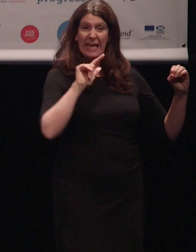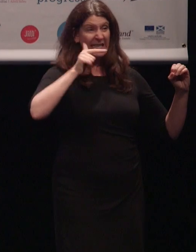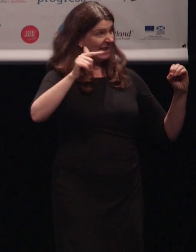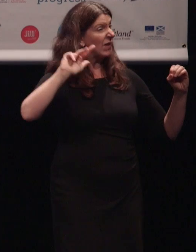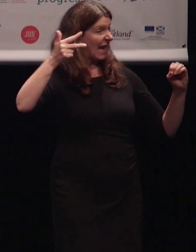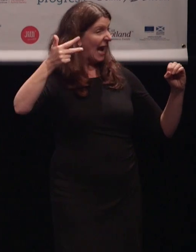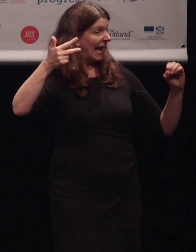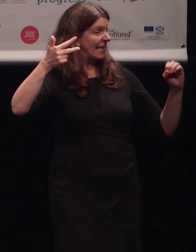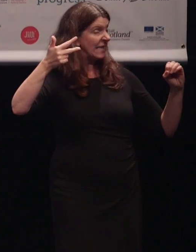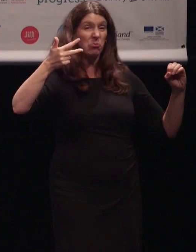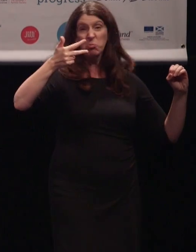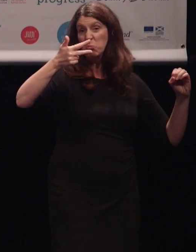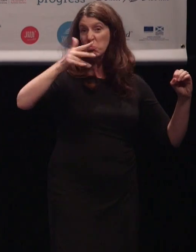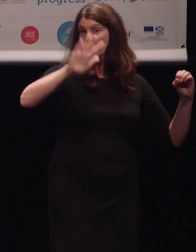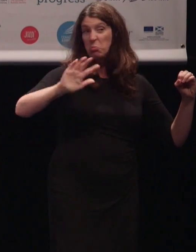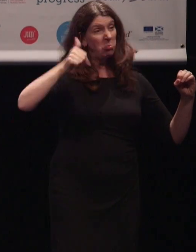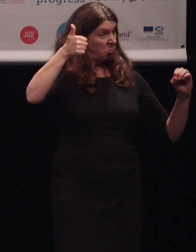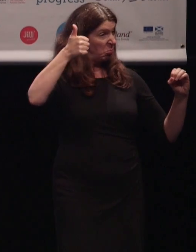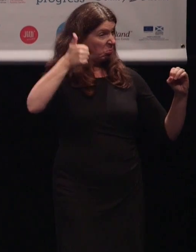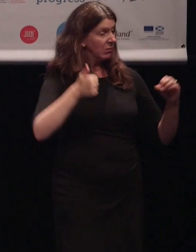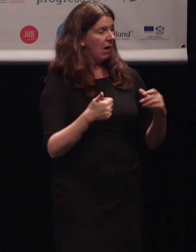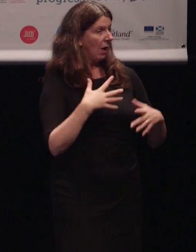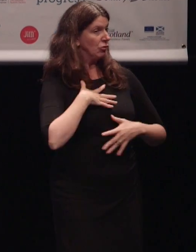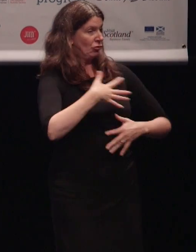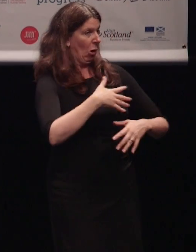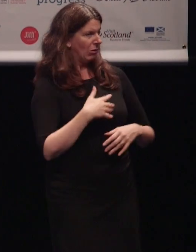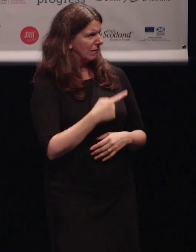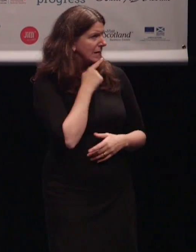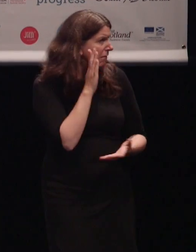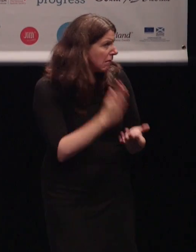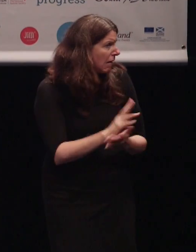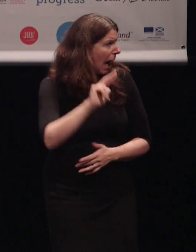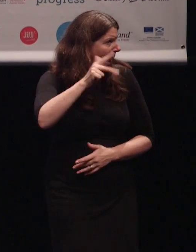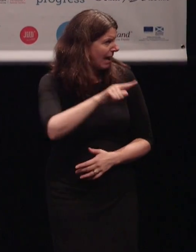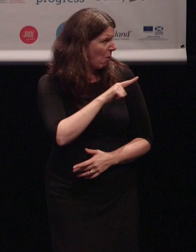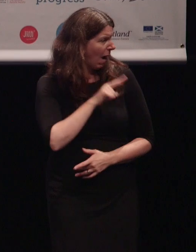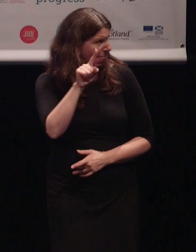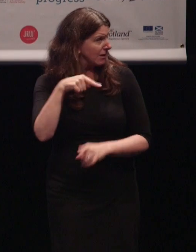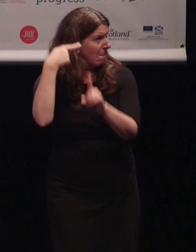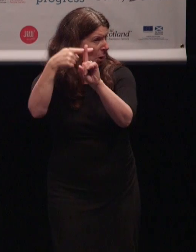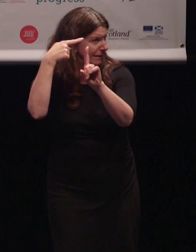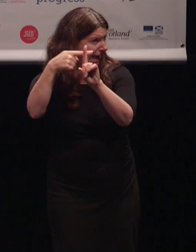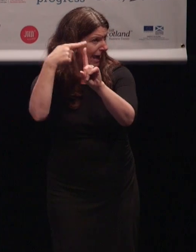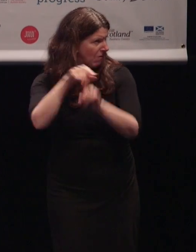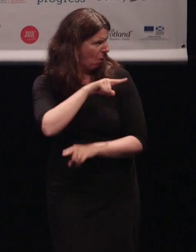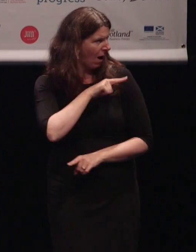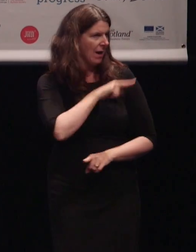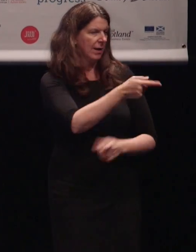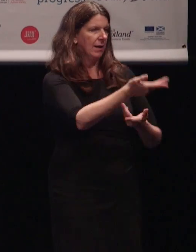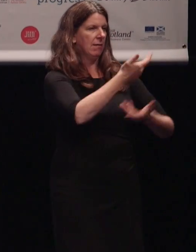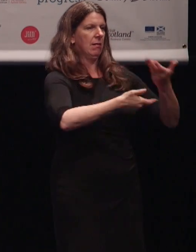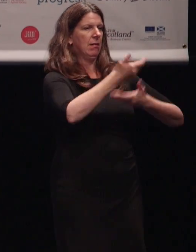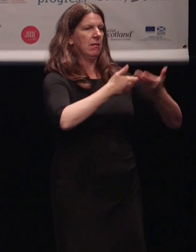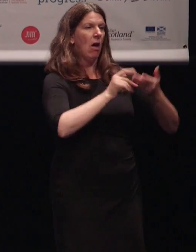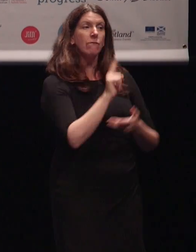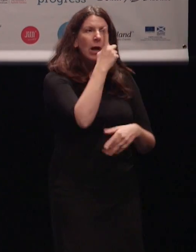An 8, really, that was. And then we just talked about what made it an 8, what was good, and then he could put it into words for the